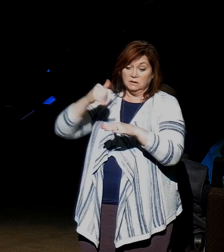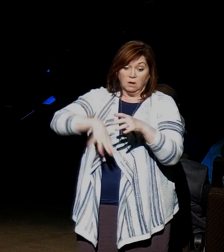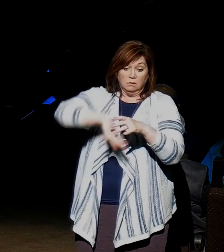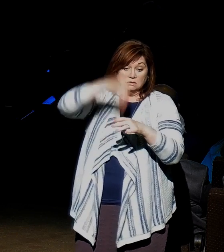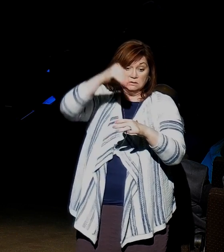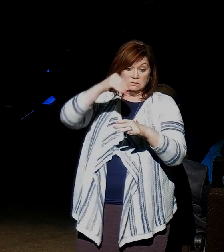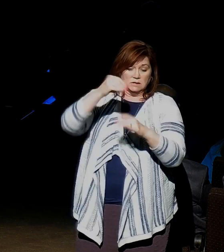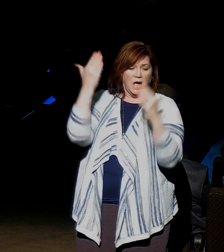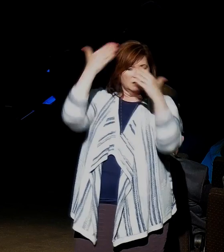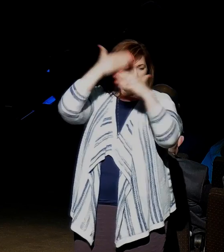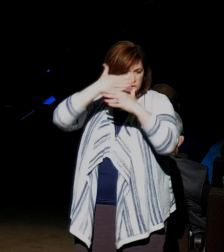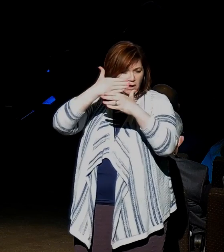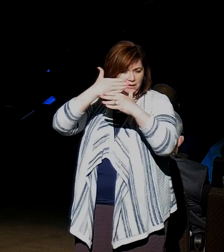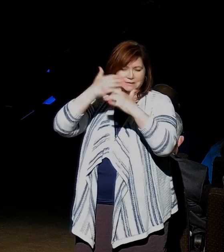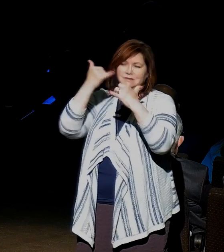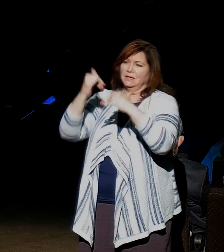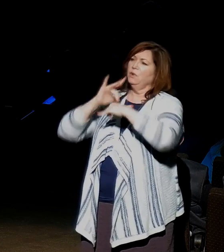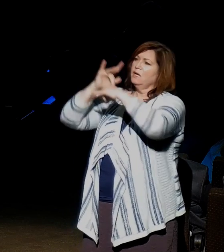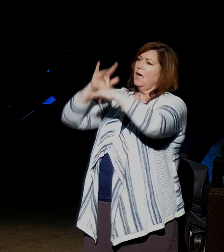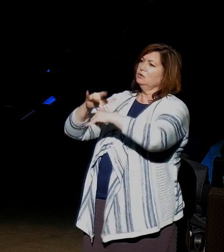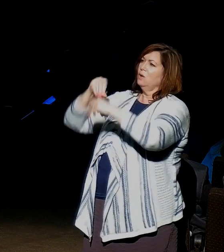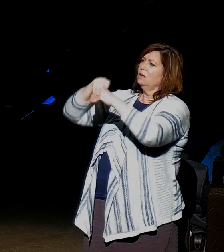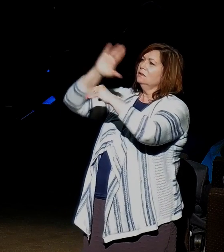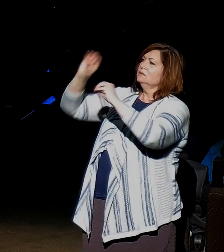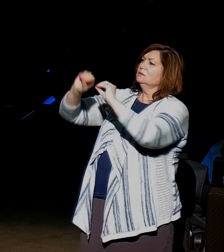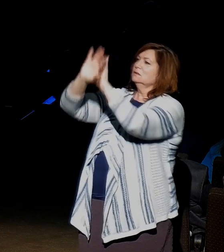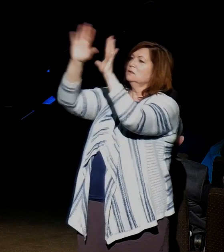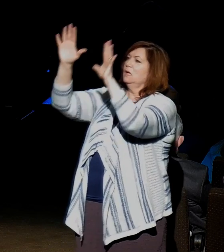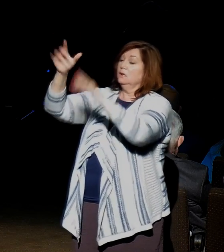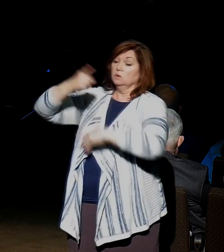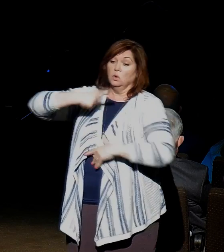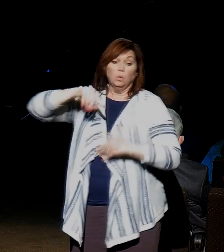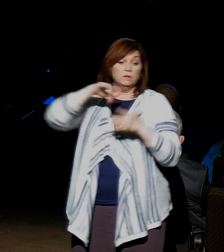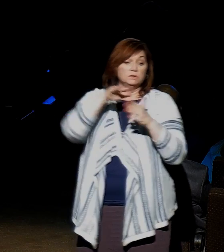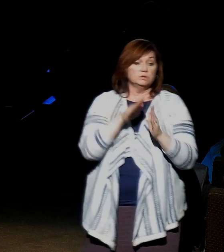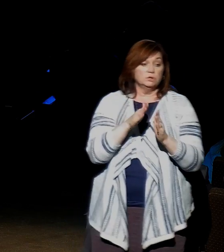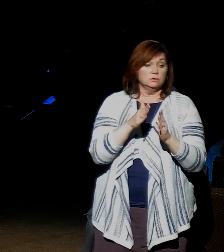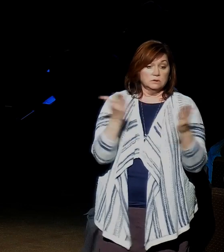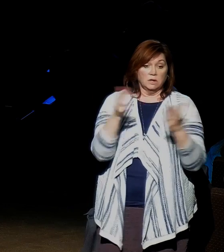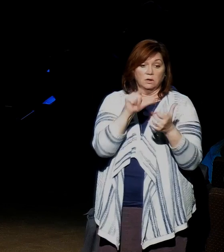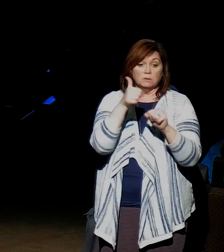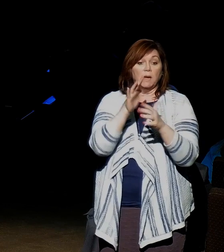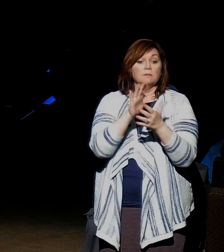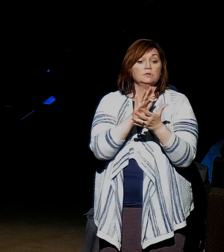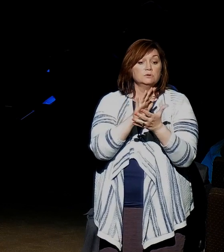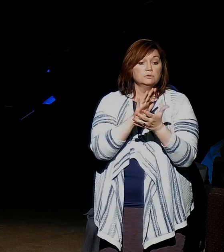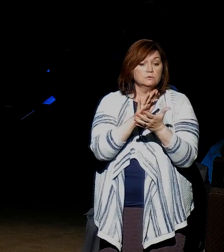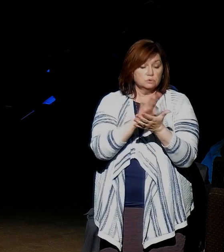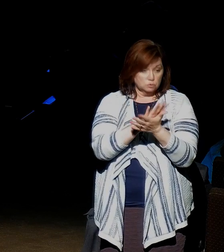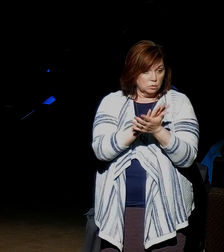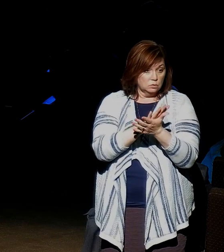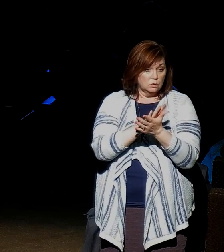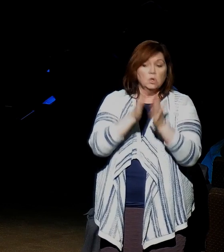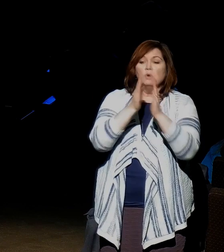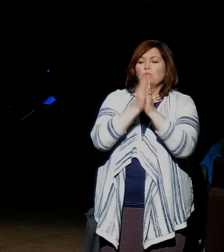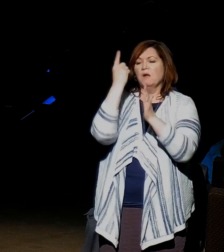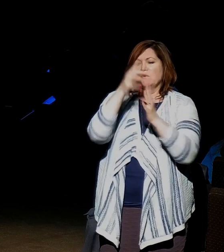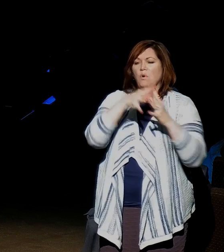light. We, as students of Lancaster Baptist School, will pray for America. Will you join with us?